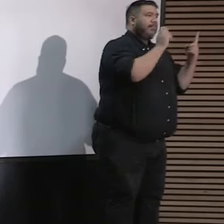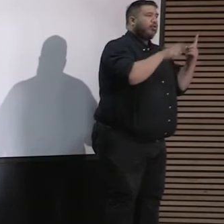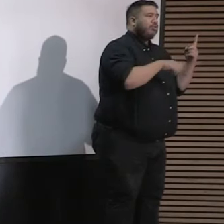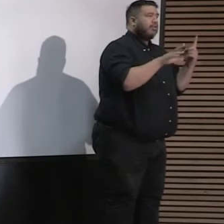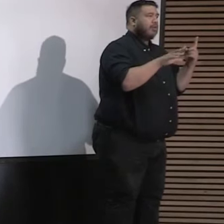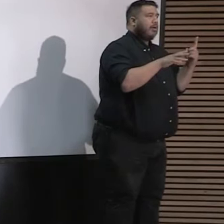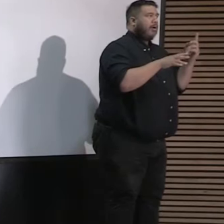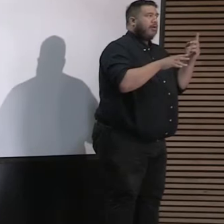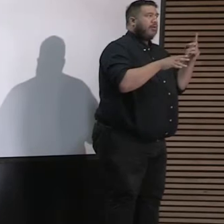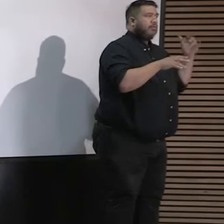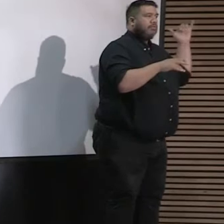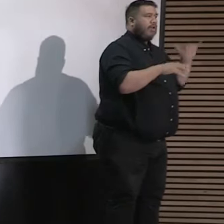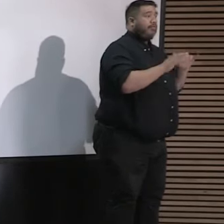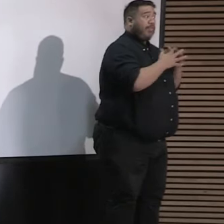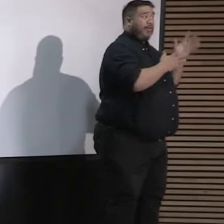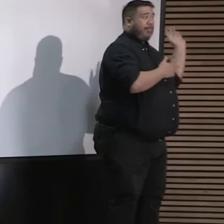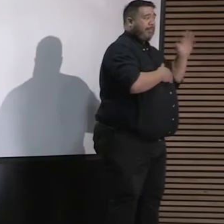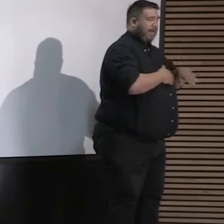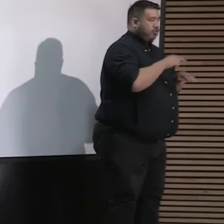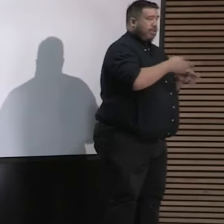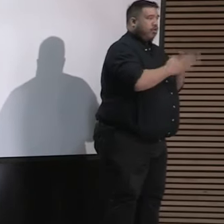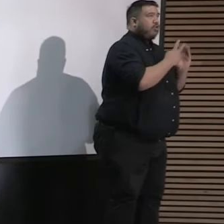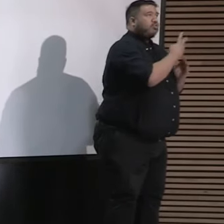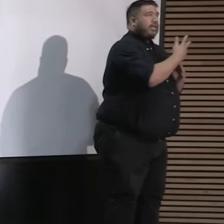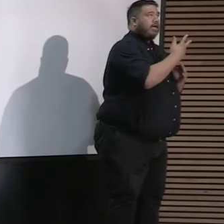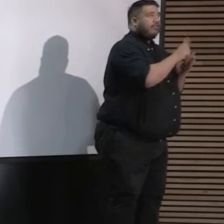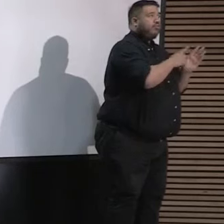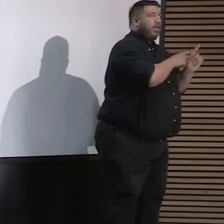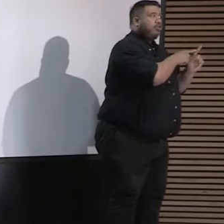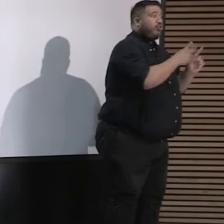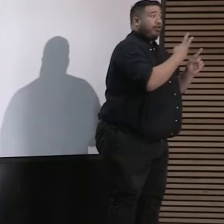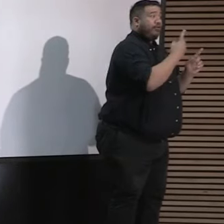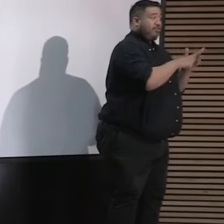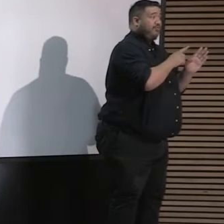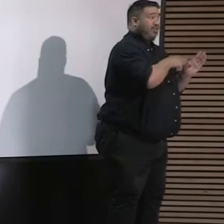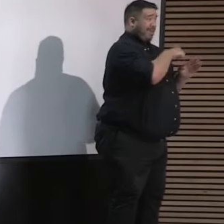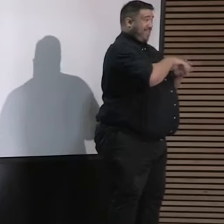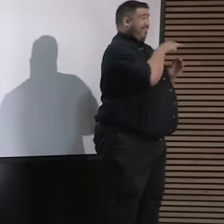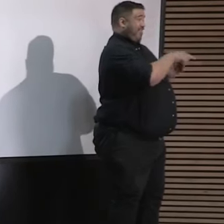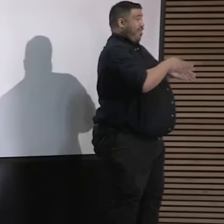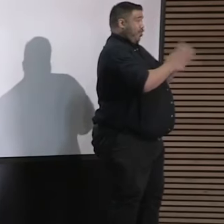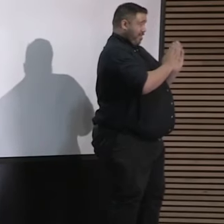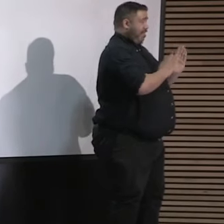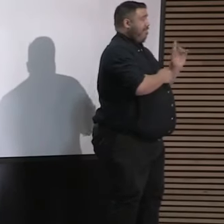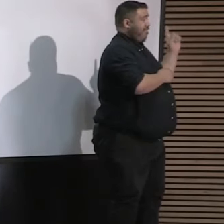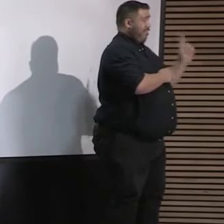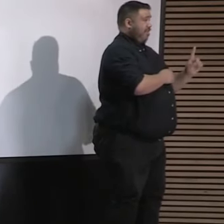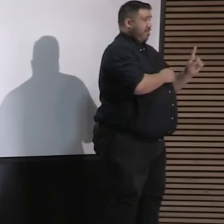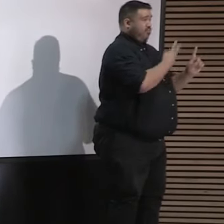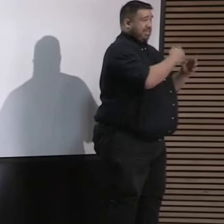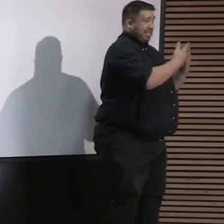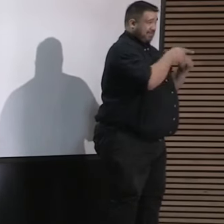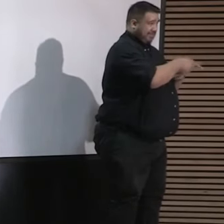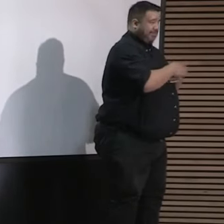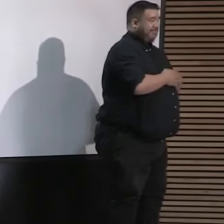in the hotel between the 28th of July and the 31st of July. The room the US returnee was in